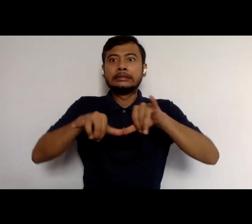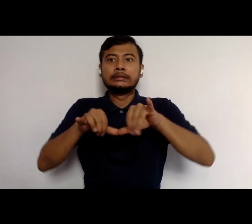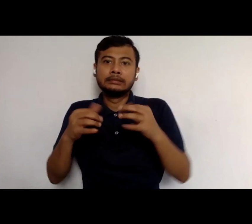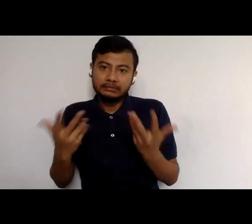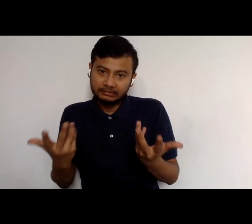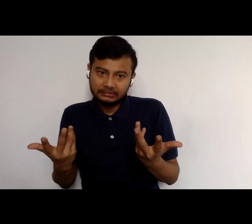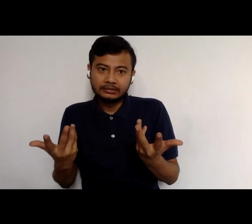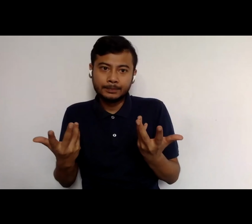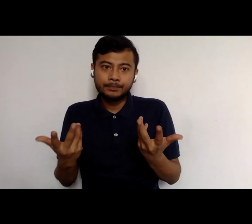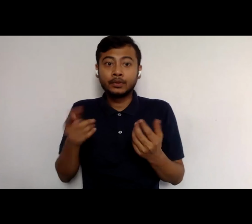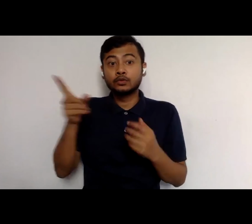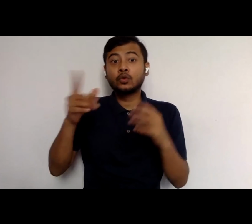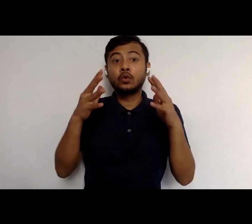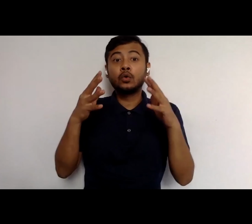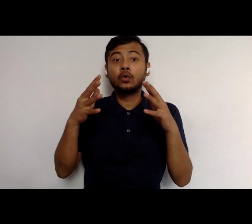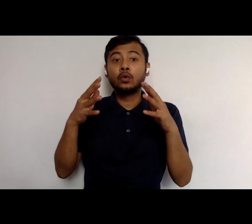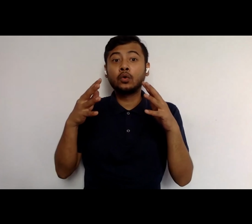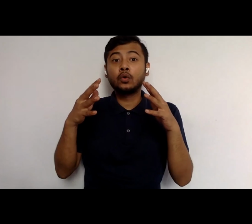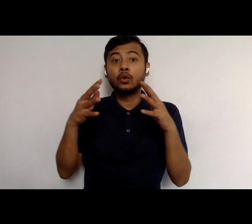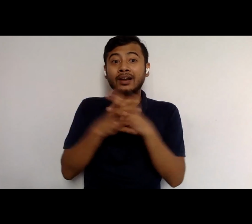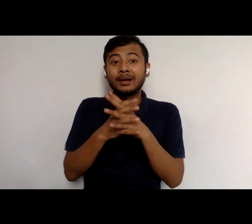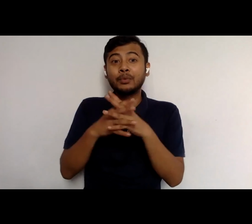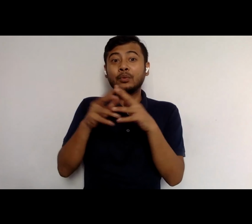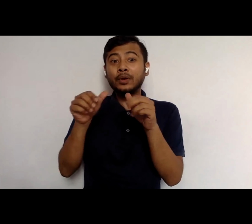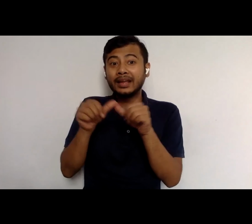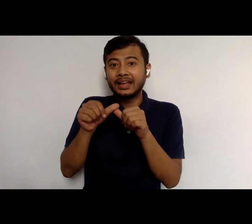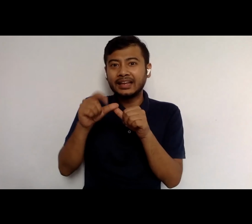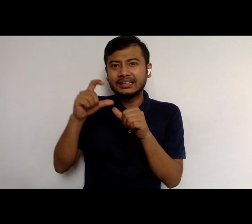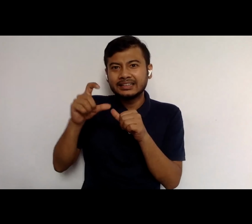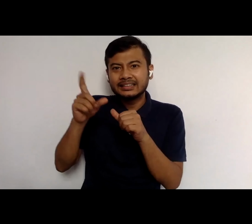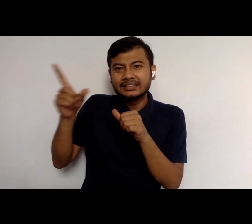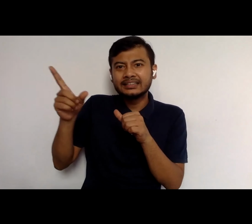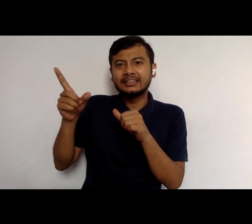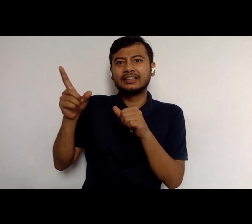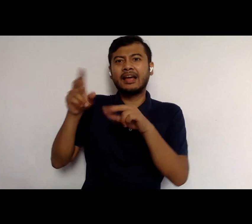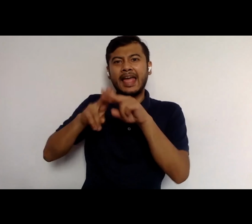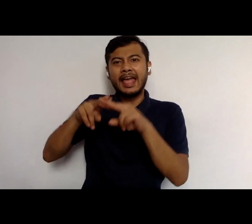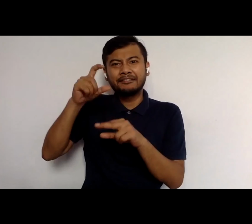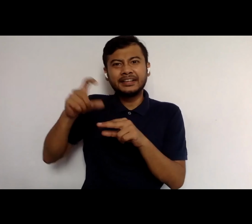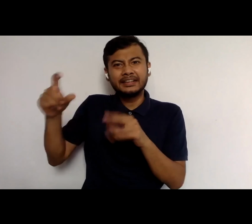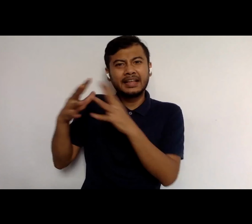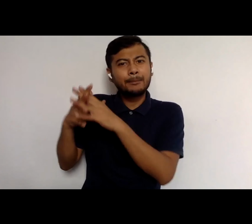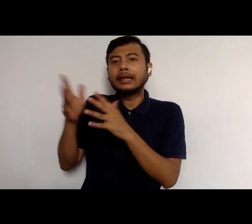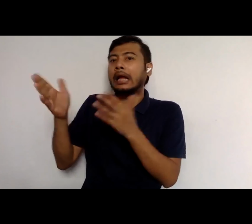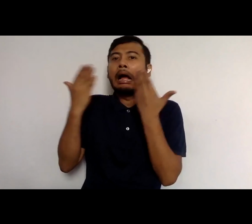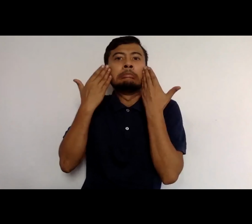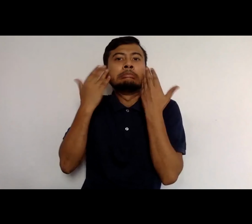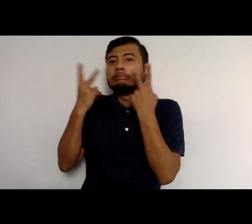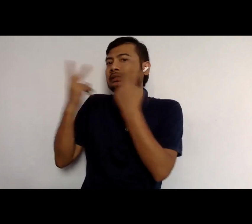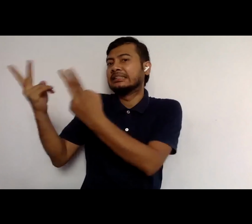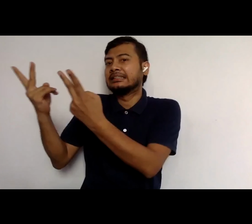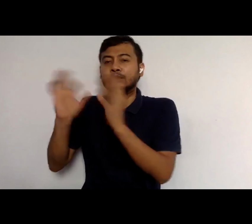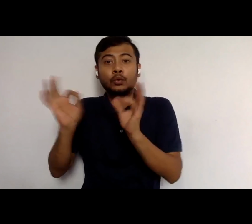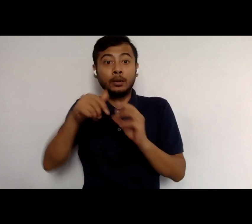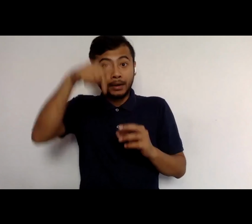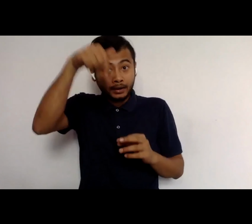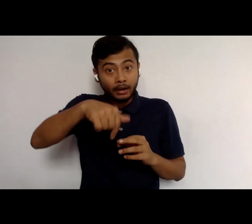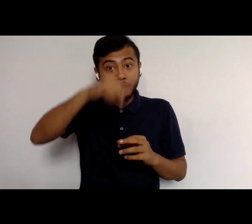what WC and the studies and all that, but I can tell that in India at present, we have 590 MHz spectrum in the 5G